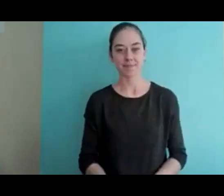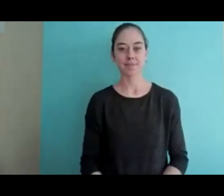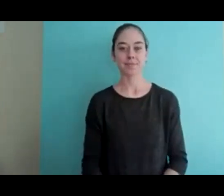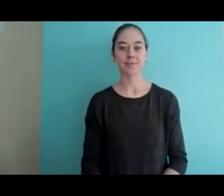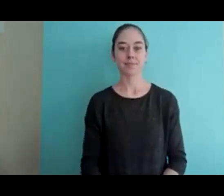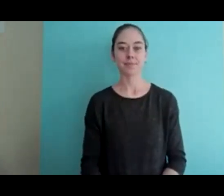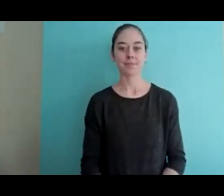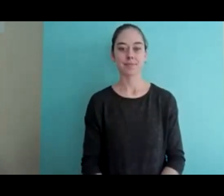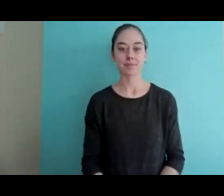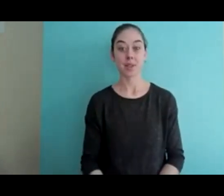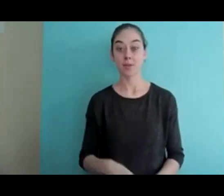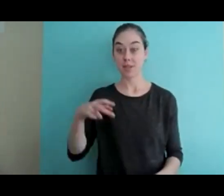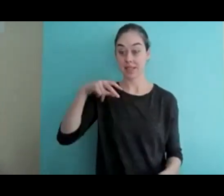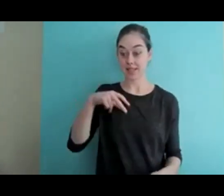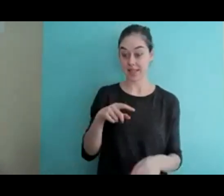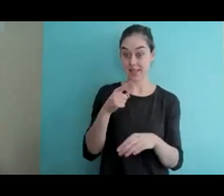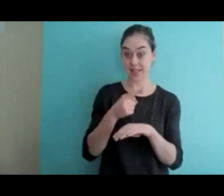I'd say we're over halfway there.